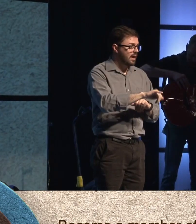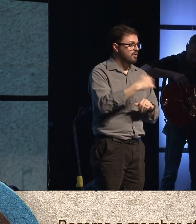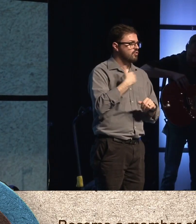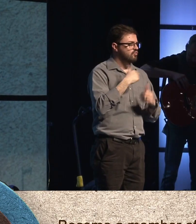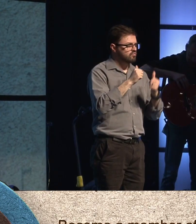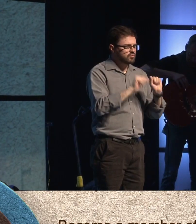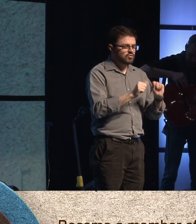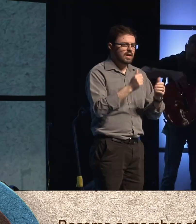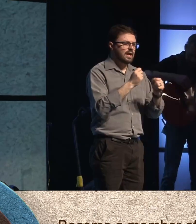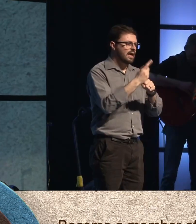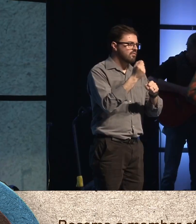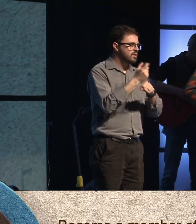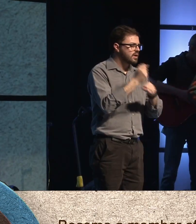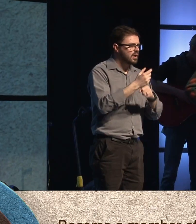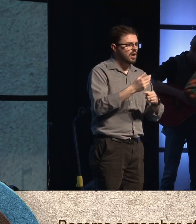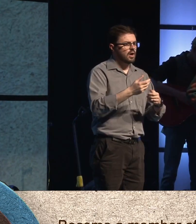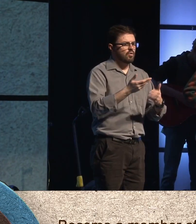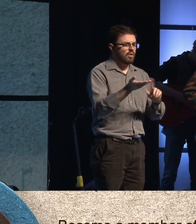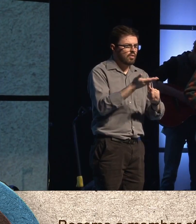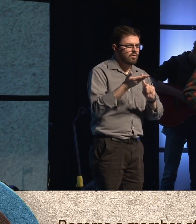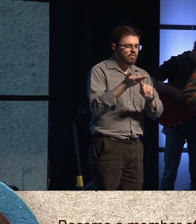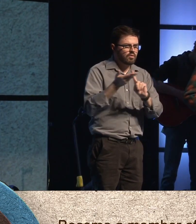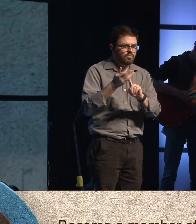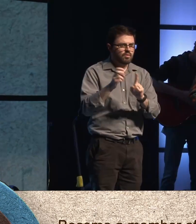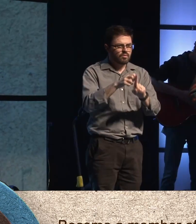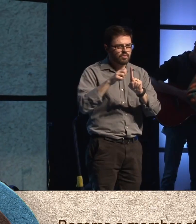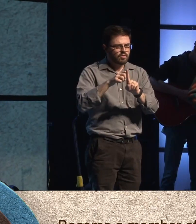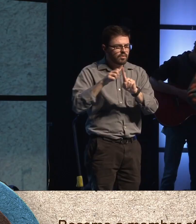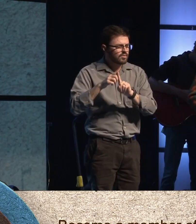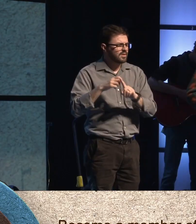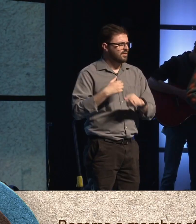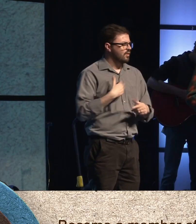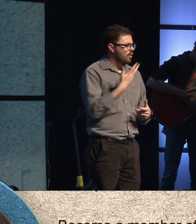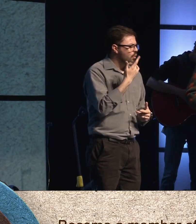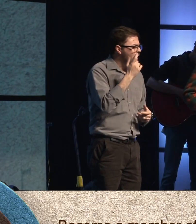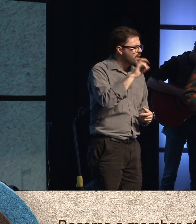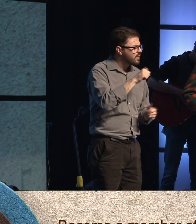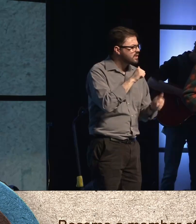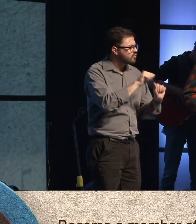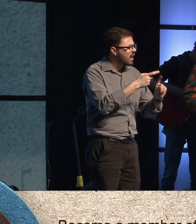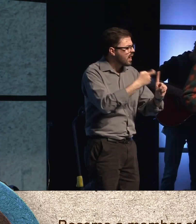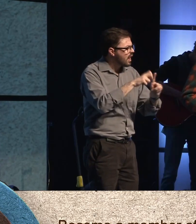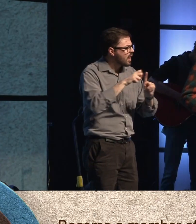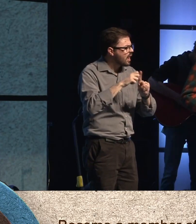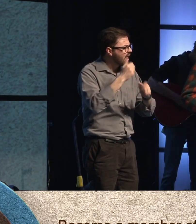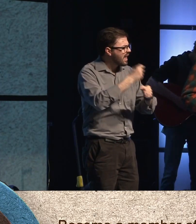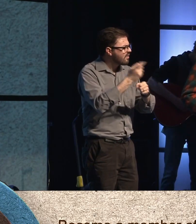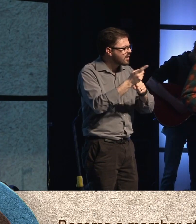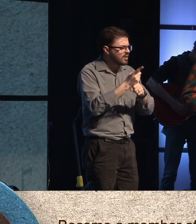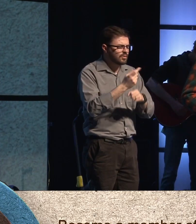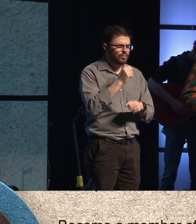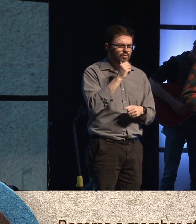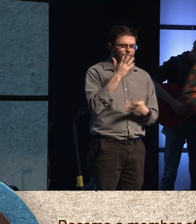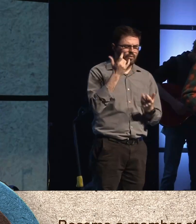every year. And people always say, "Well, why do we have to do it every year?" And my response is, why shouldn't you do it every year?